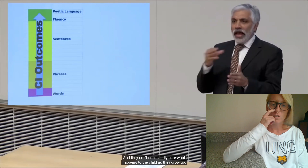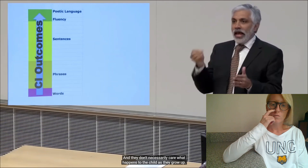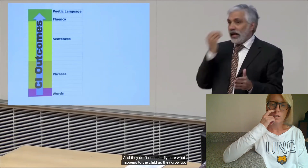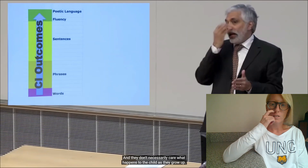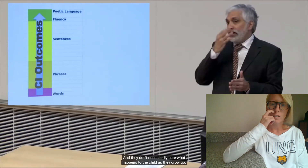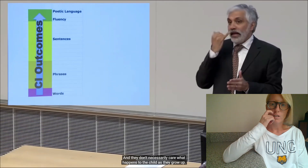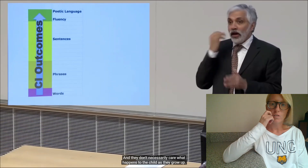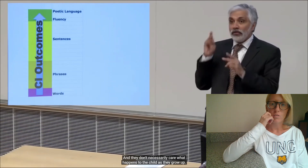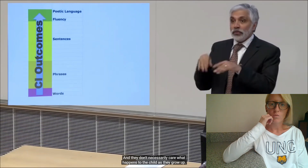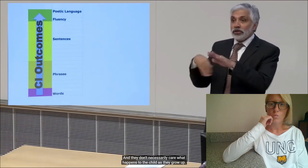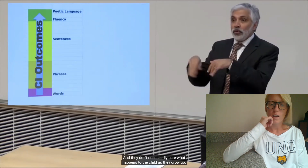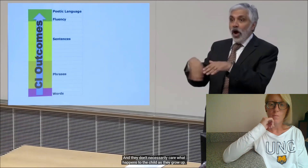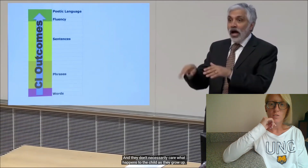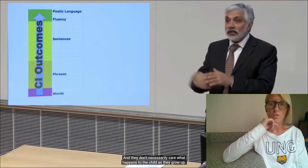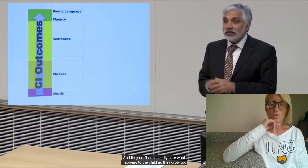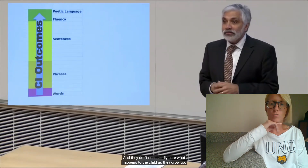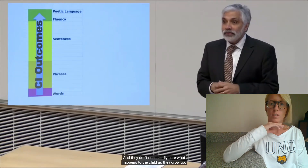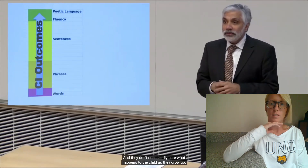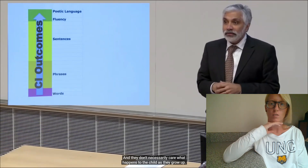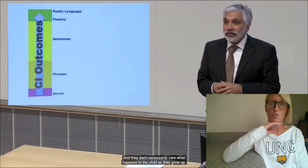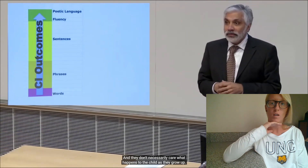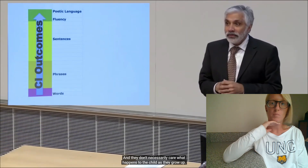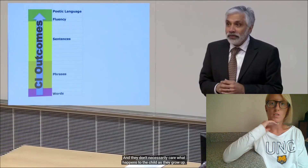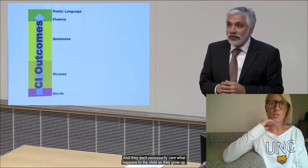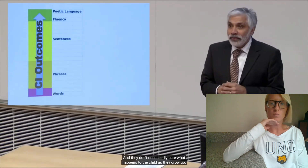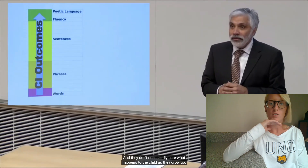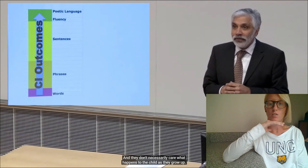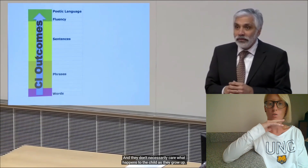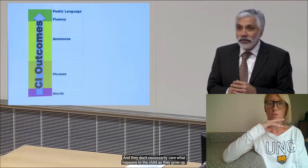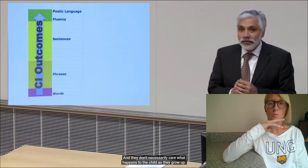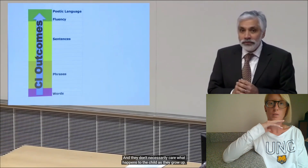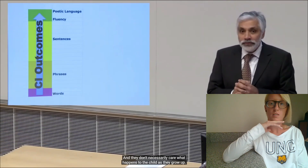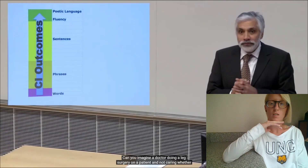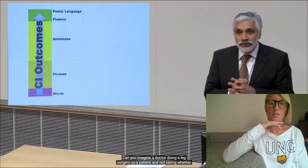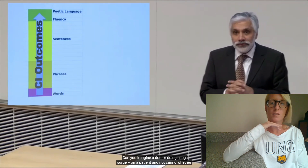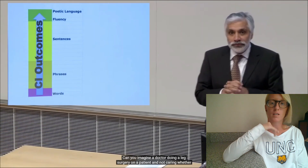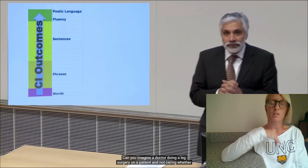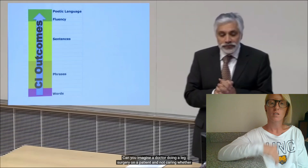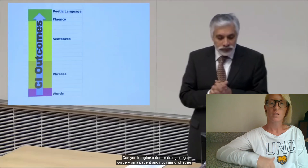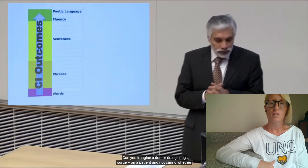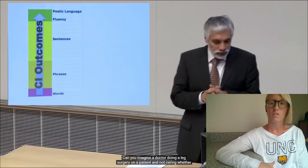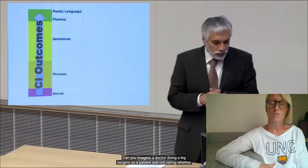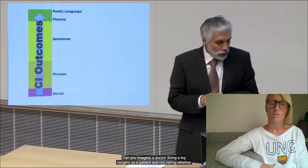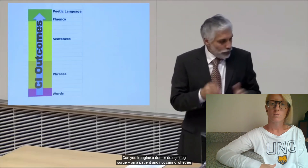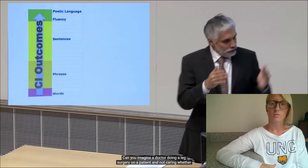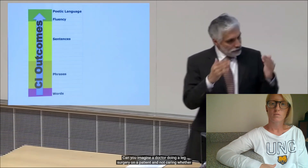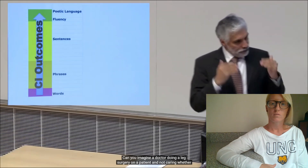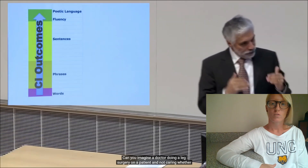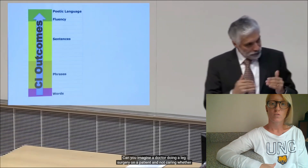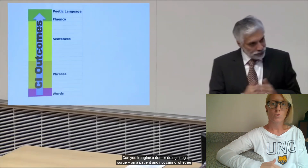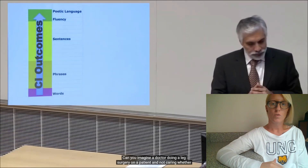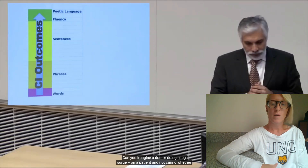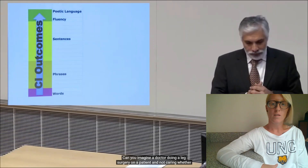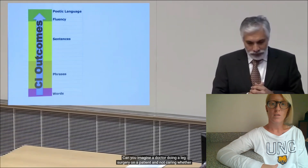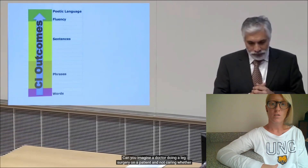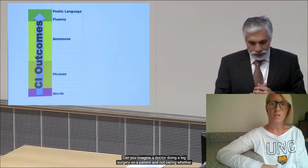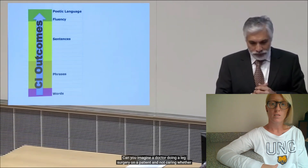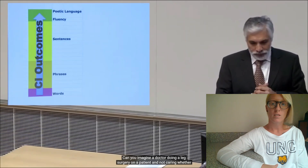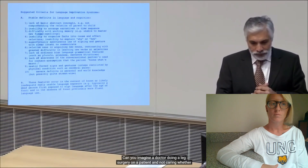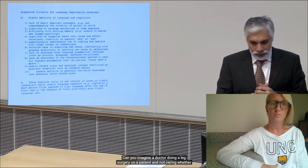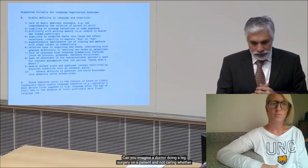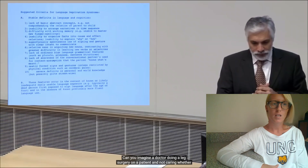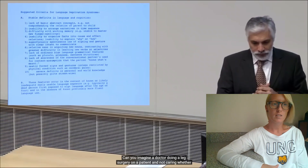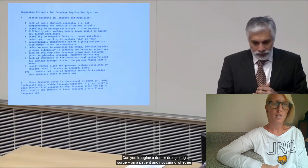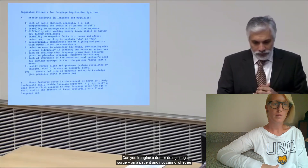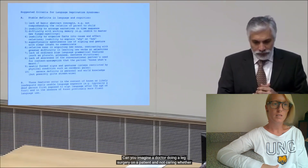to the child as it grows up. They don't really care what happens to the children as they grow up. They just put their cochlear implants Can you on. imagine a doctor doing a leg imagine surgery